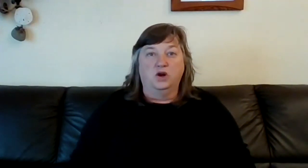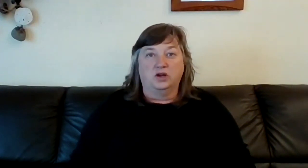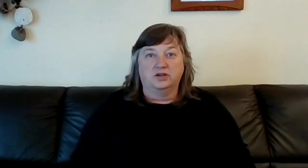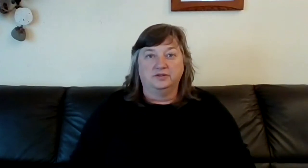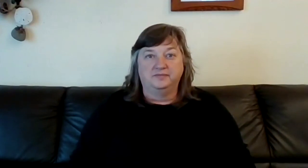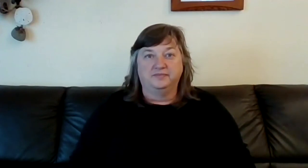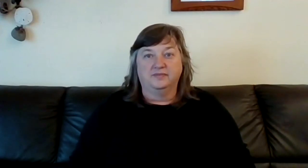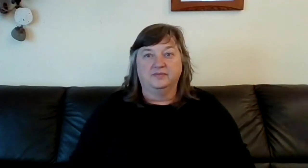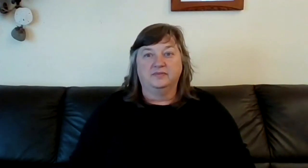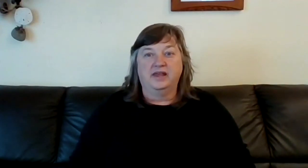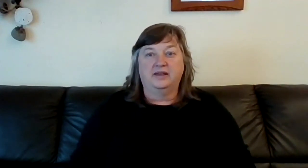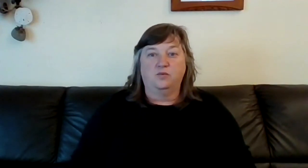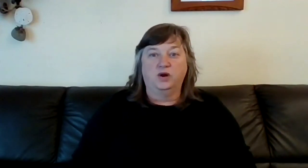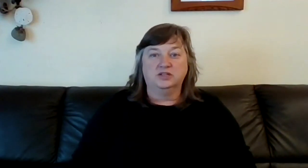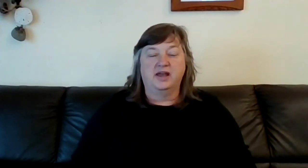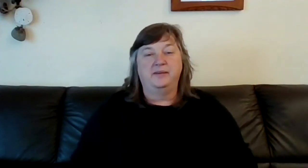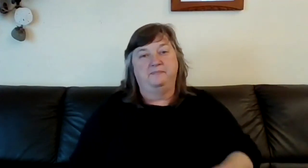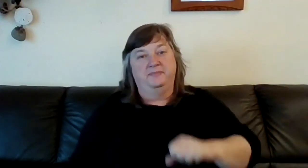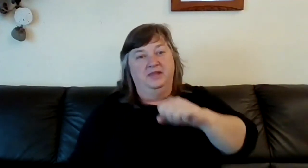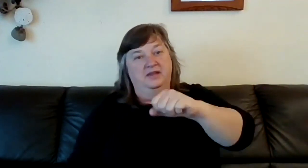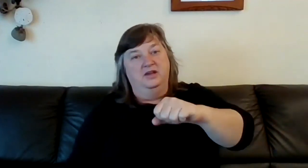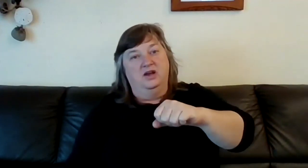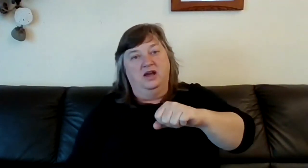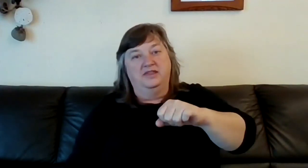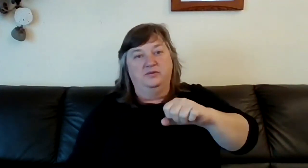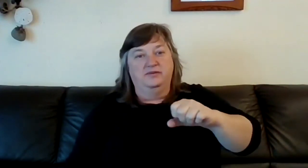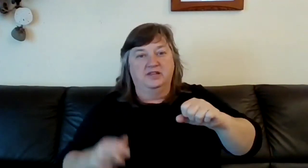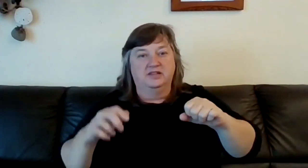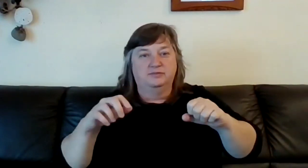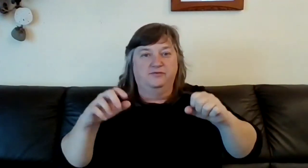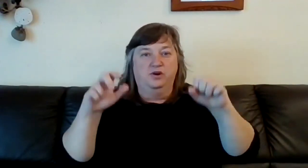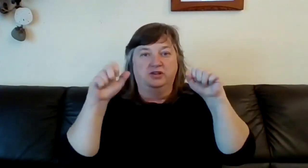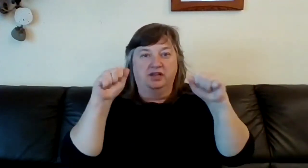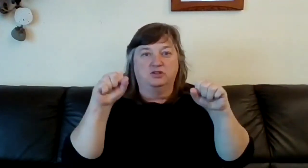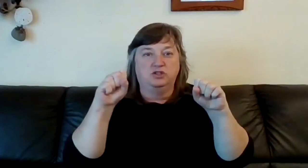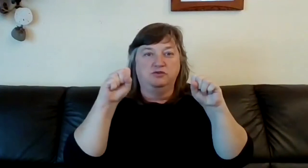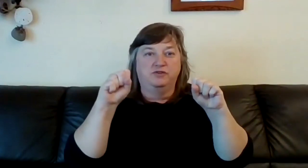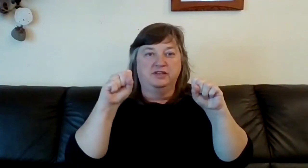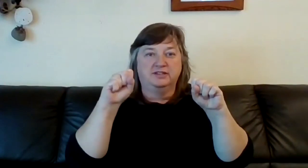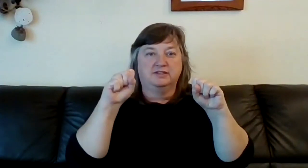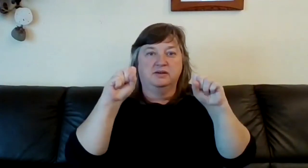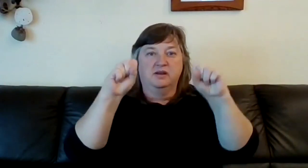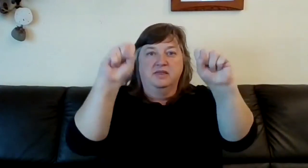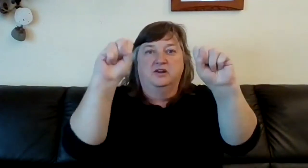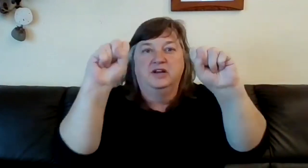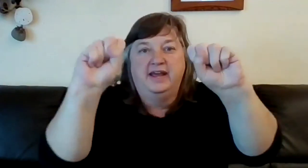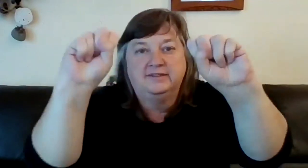Work, like work time. I think we've done this before. You take your two fists that are an S